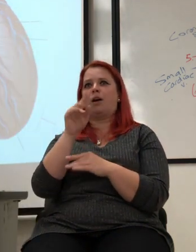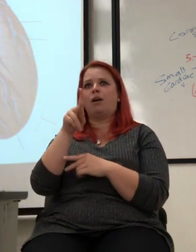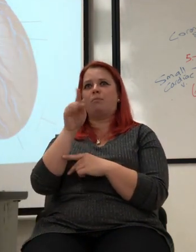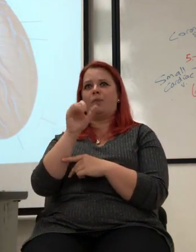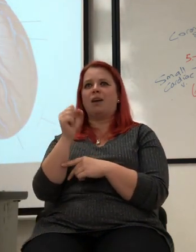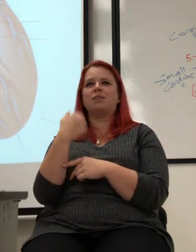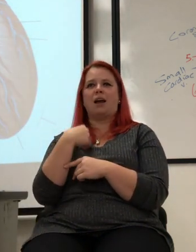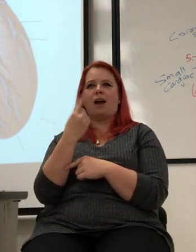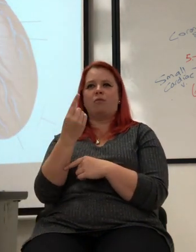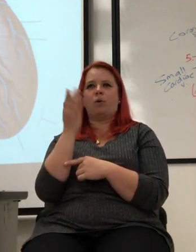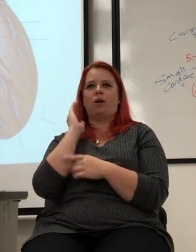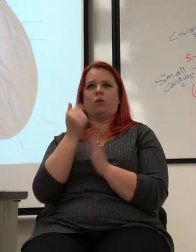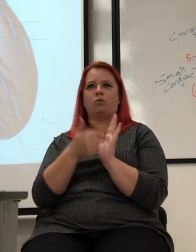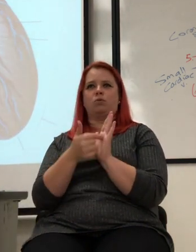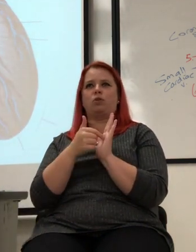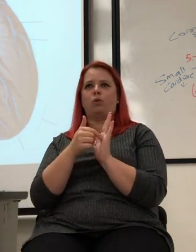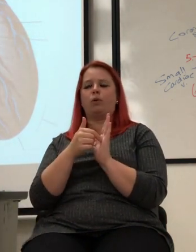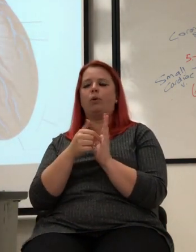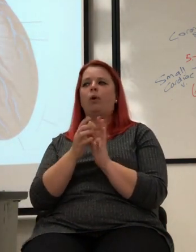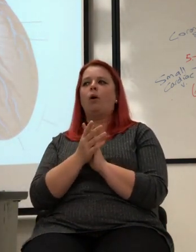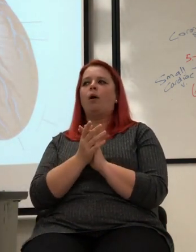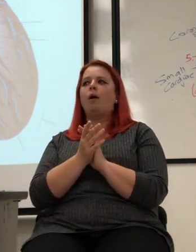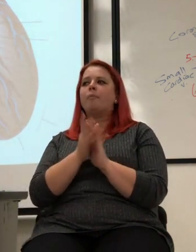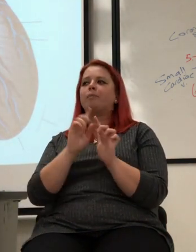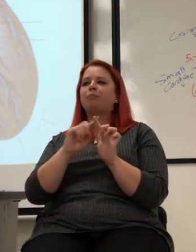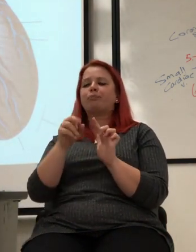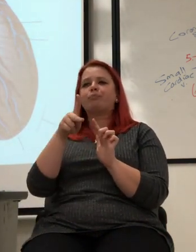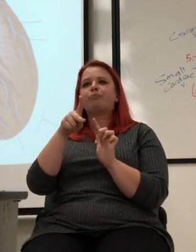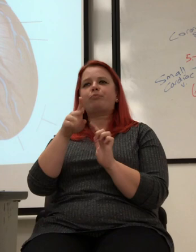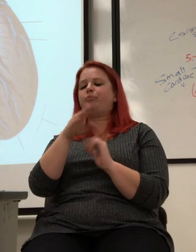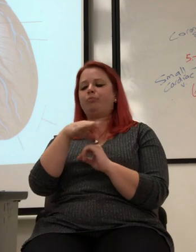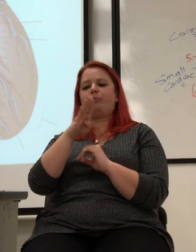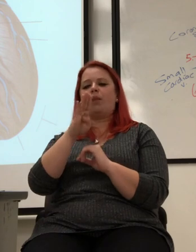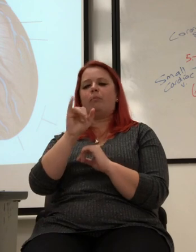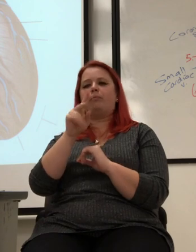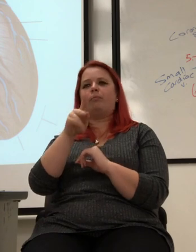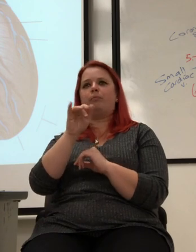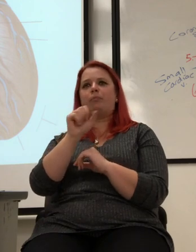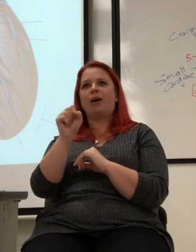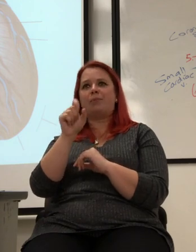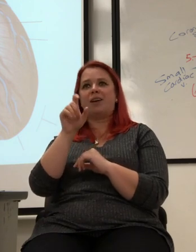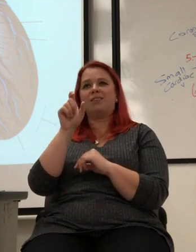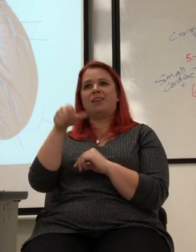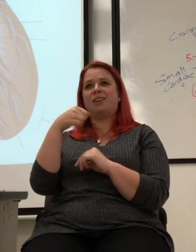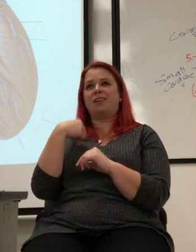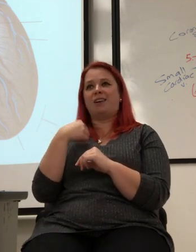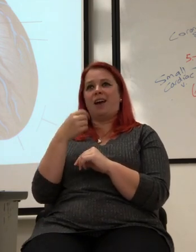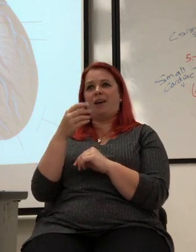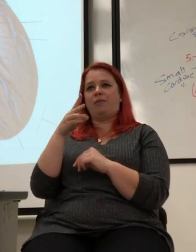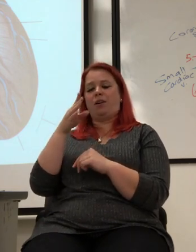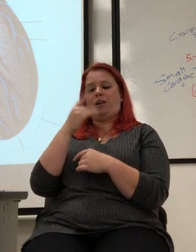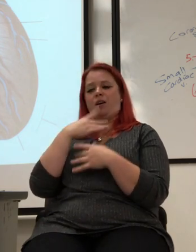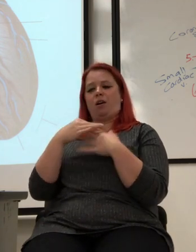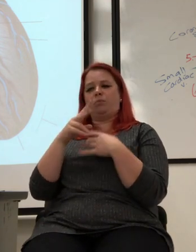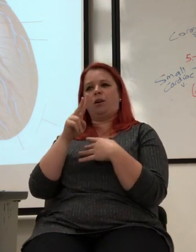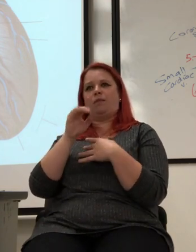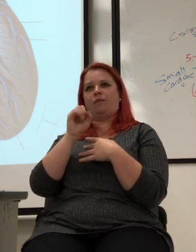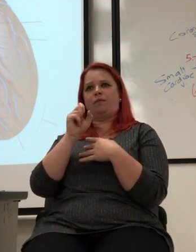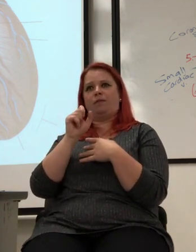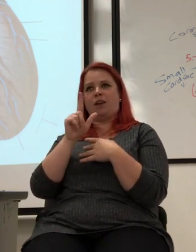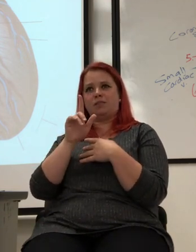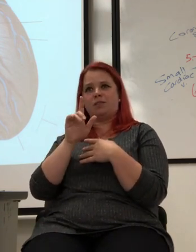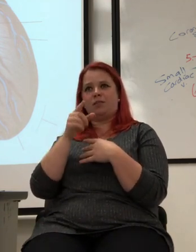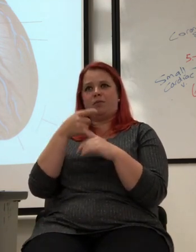have to show it to you. A bypass is they have to take a blood vessel from another part of your body, so there's no